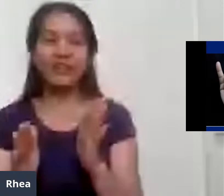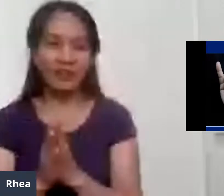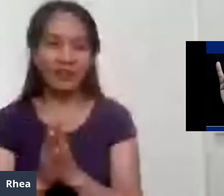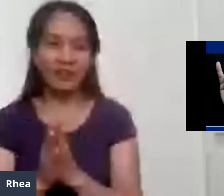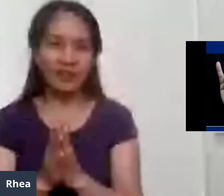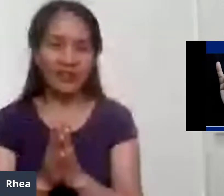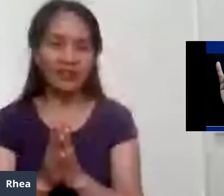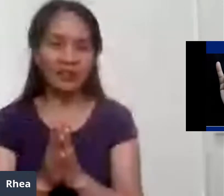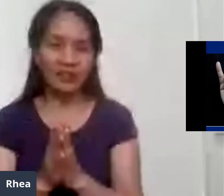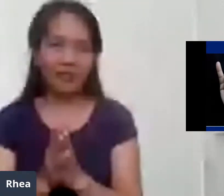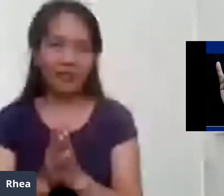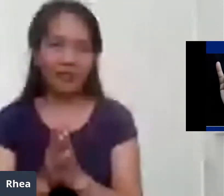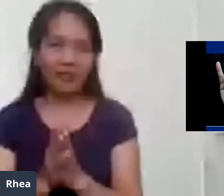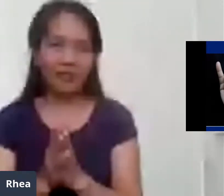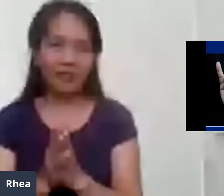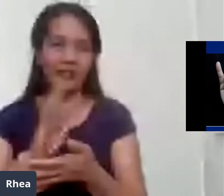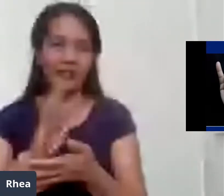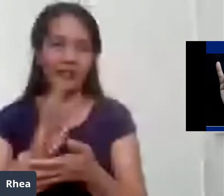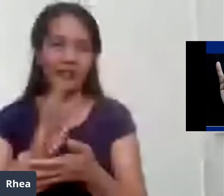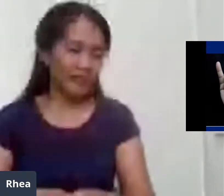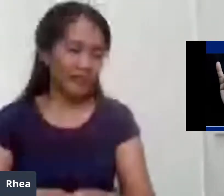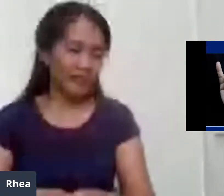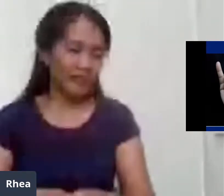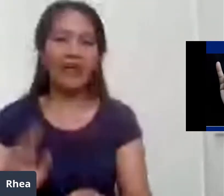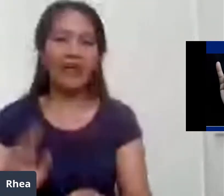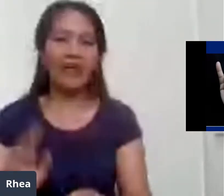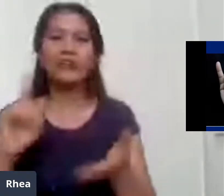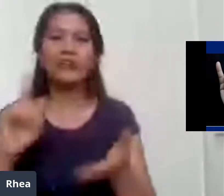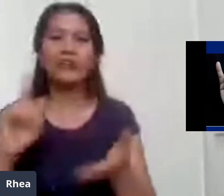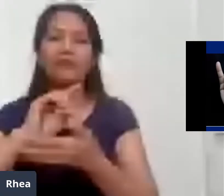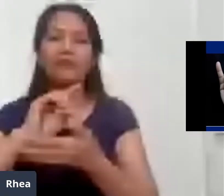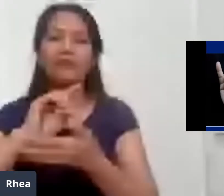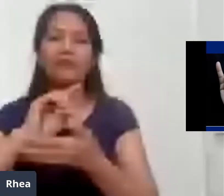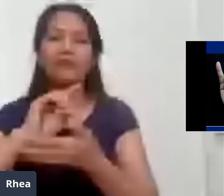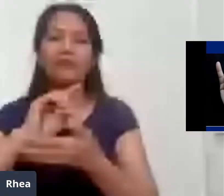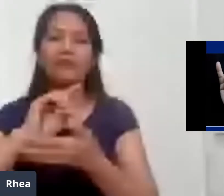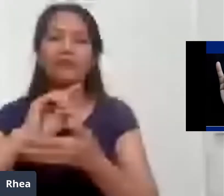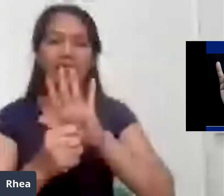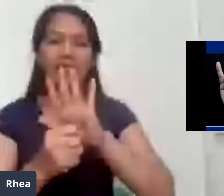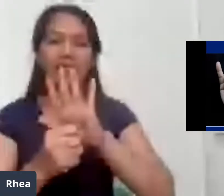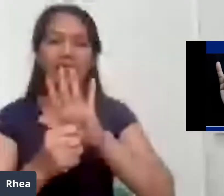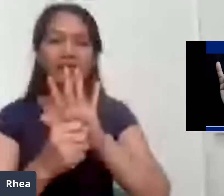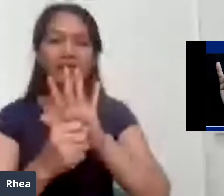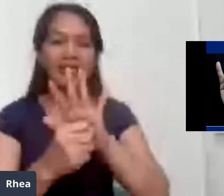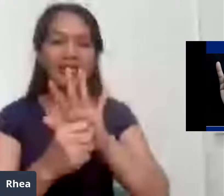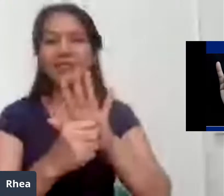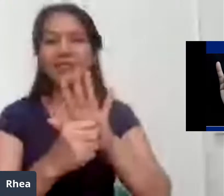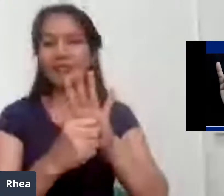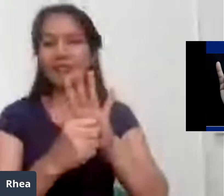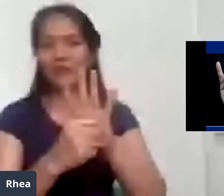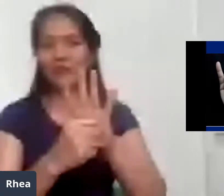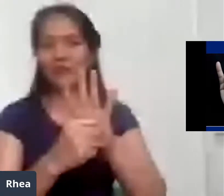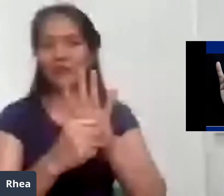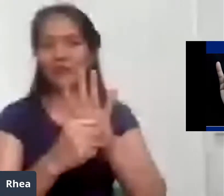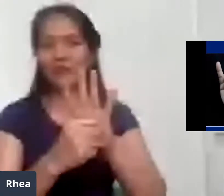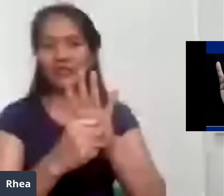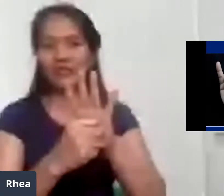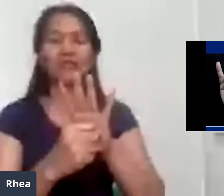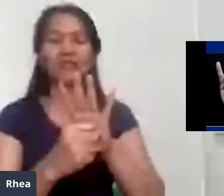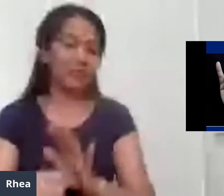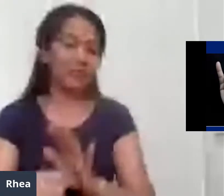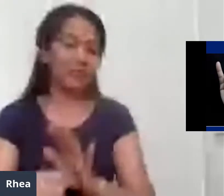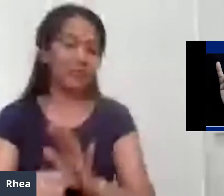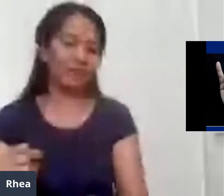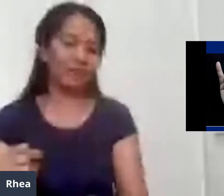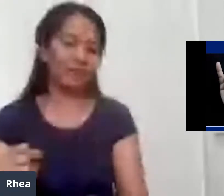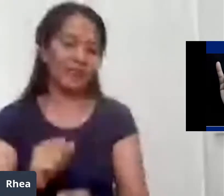more related words later. The virus or the COVID-19 would be design as it